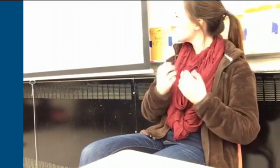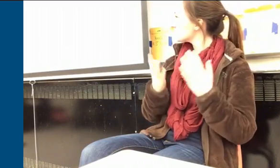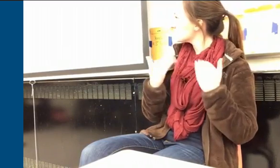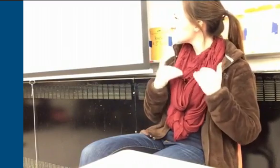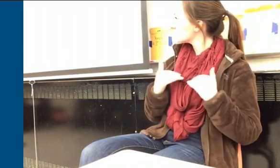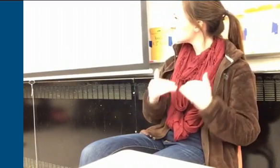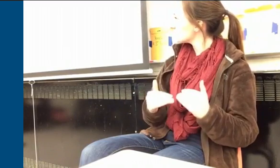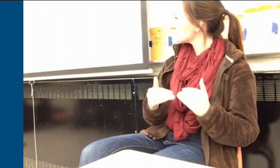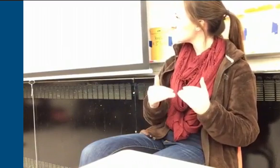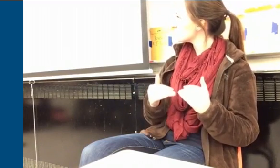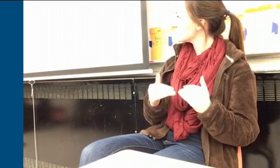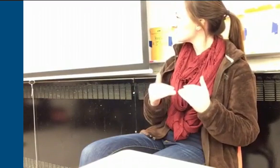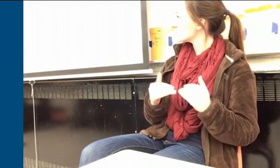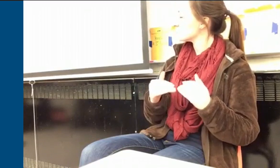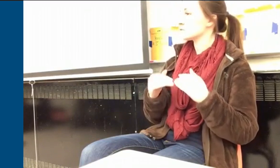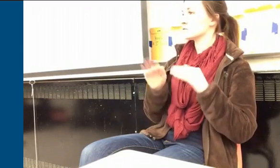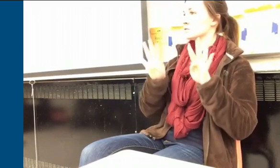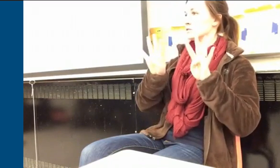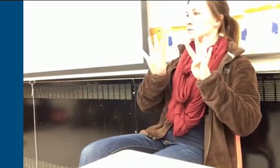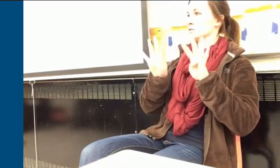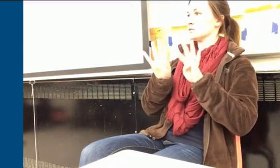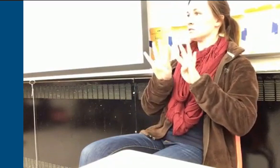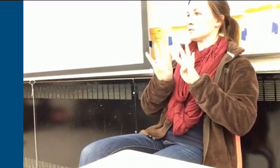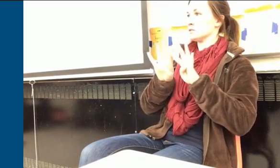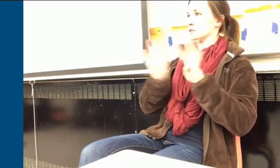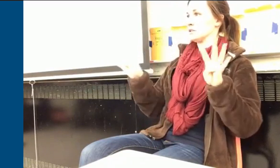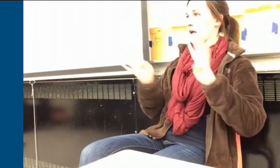I would highlight assembly line,